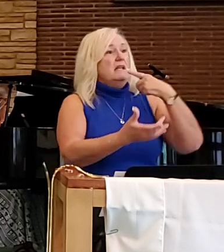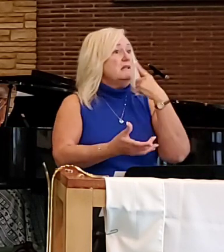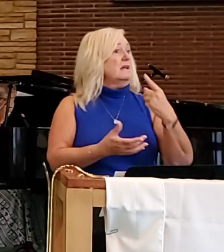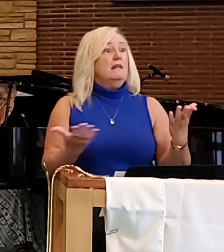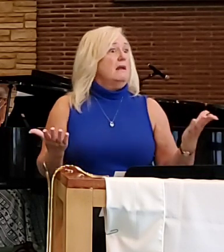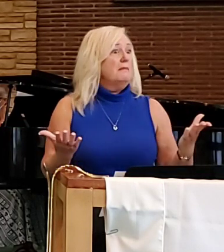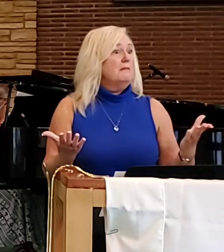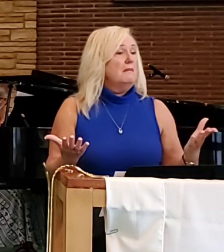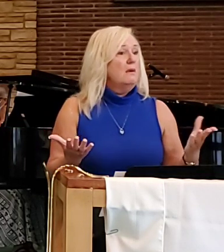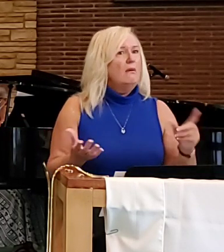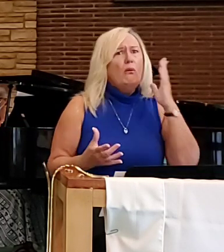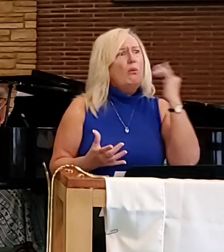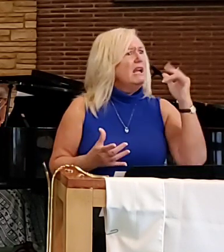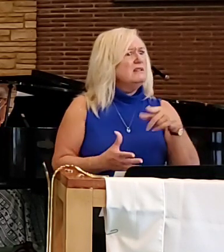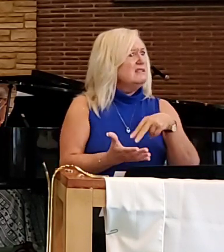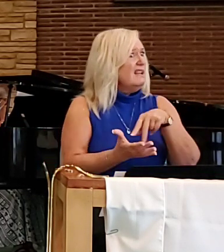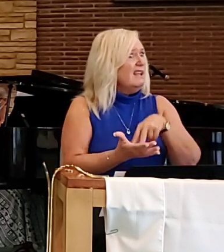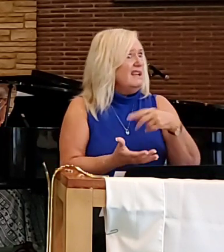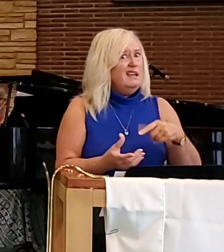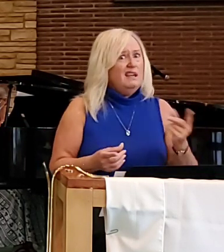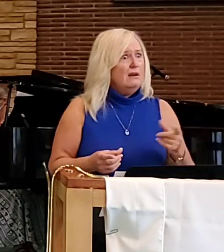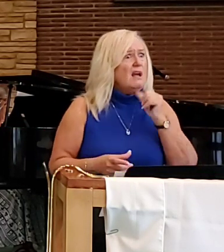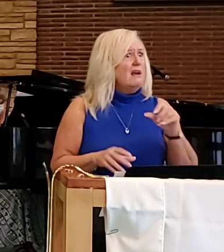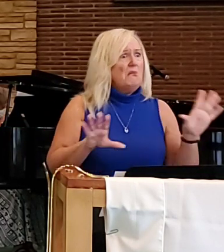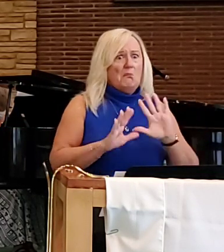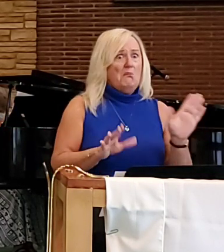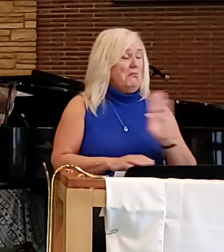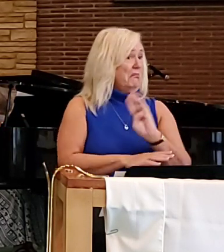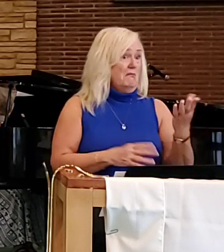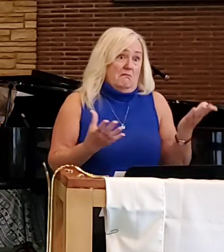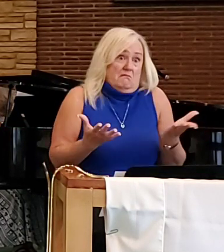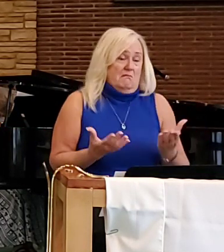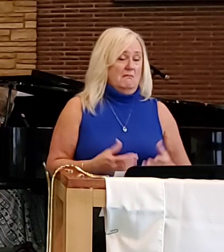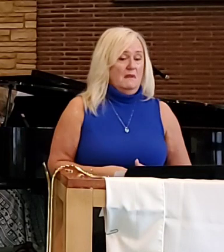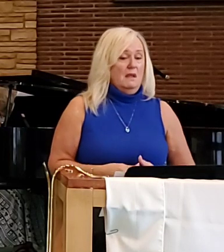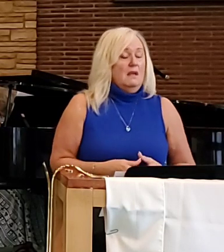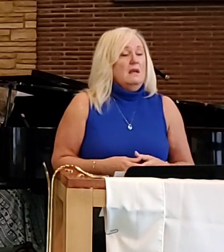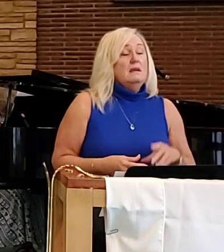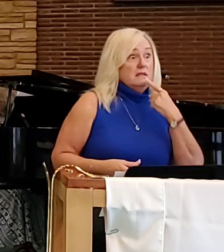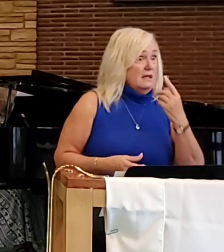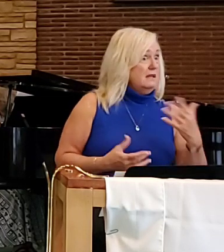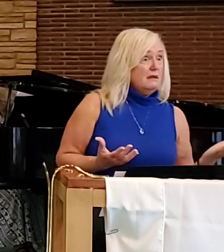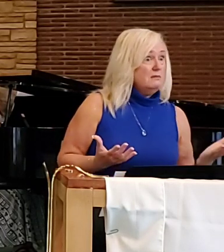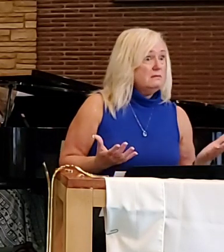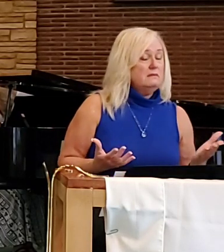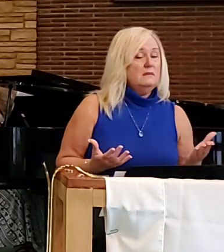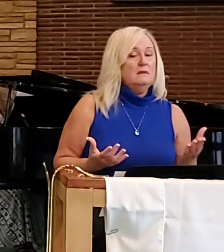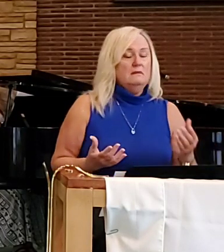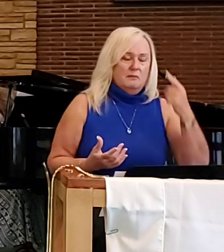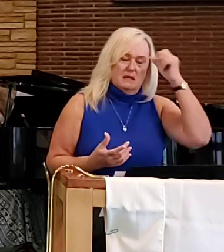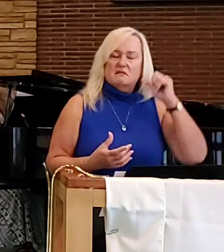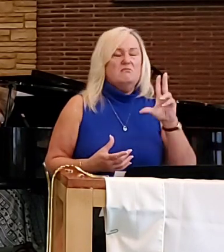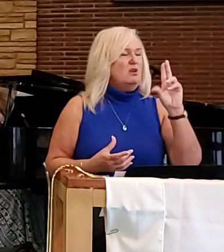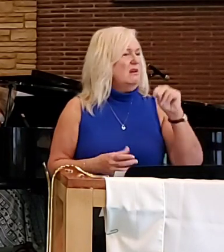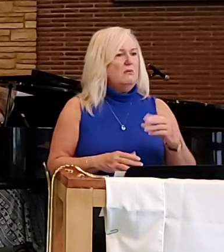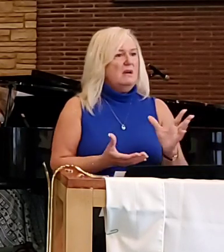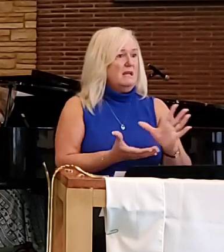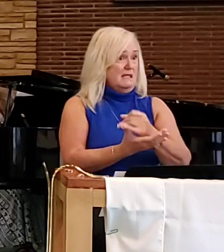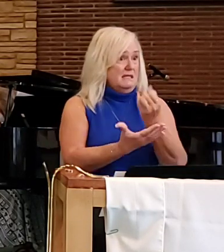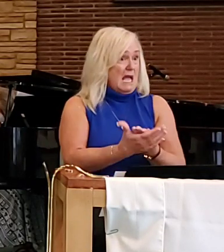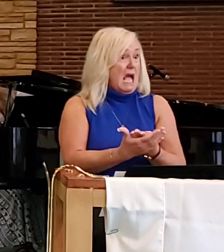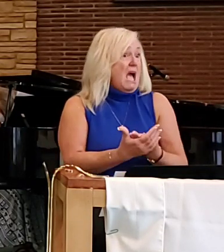them, 'Why are you standing here idle all day?' They said to him, 'Because no one has hired us.'